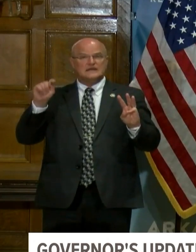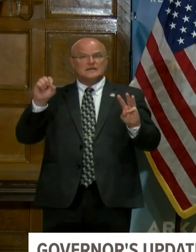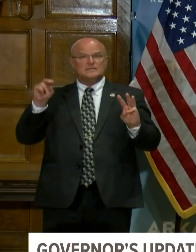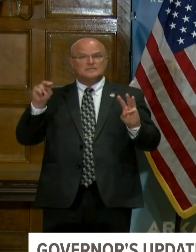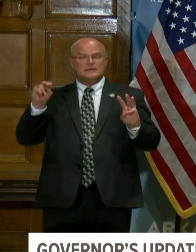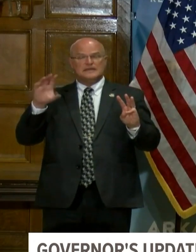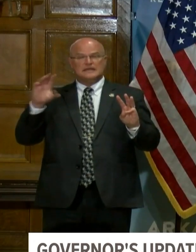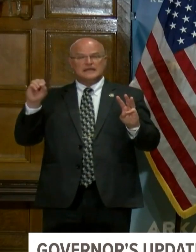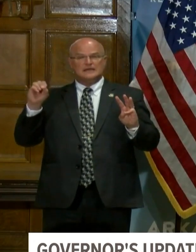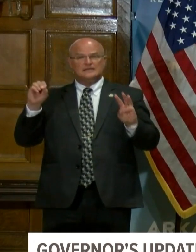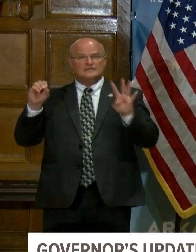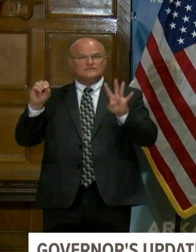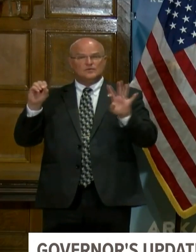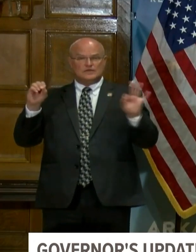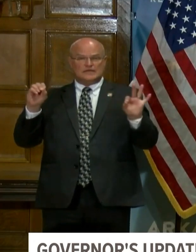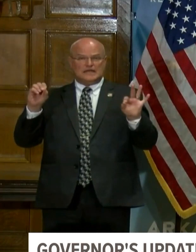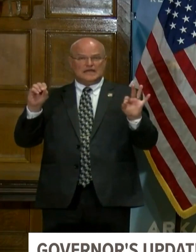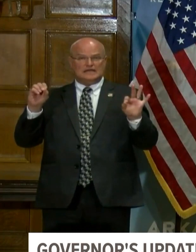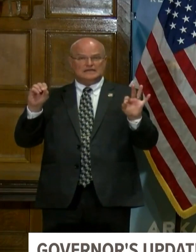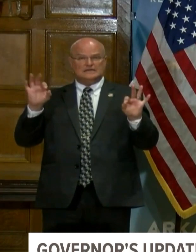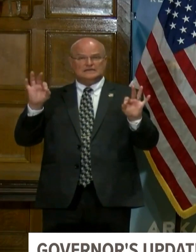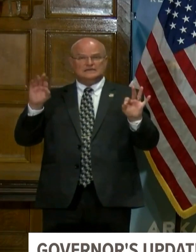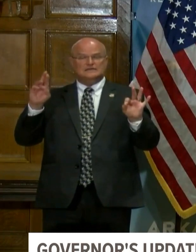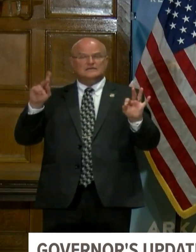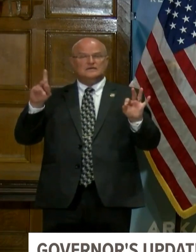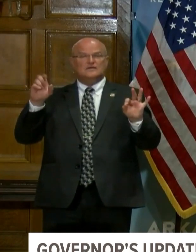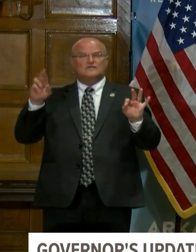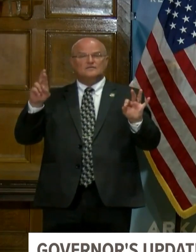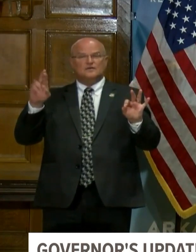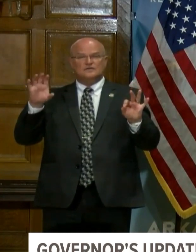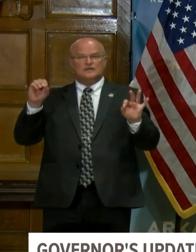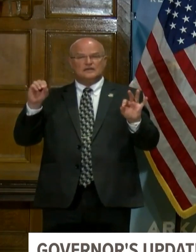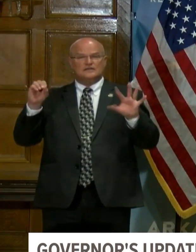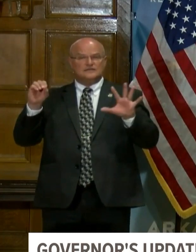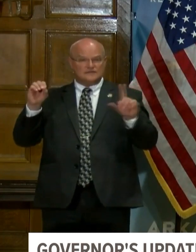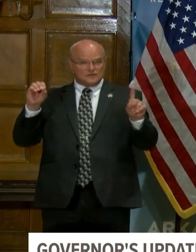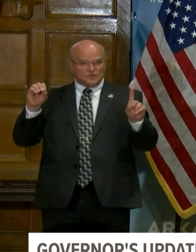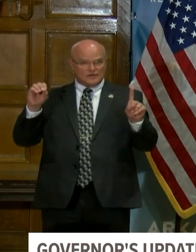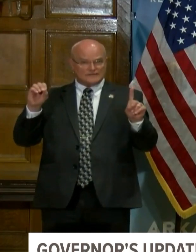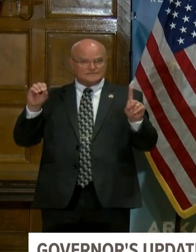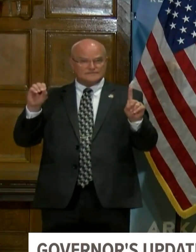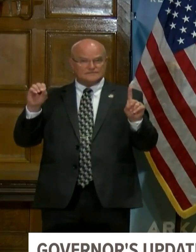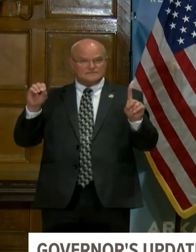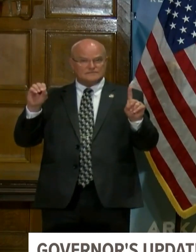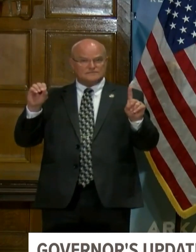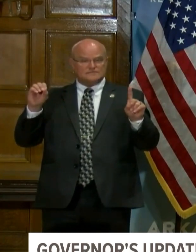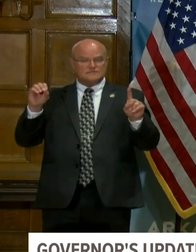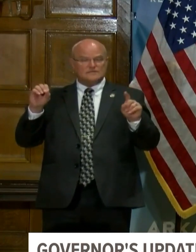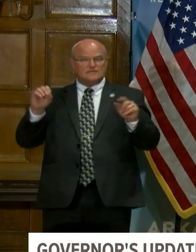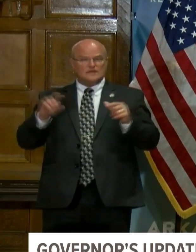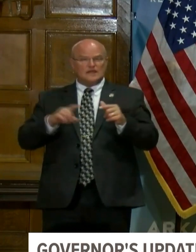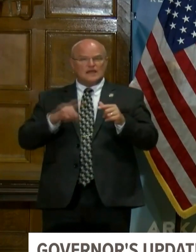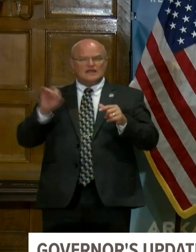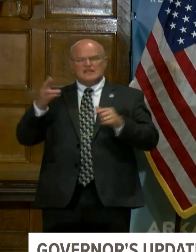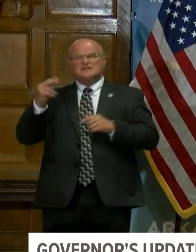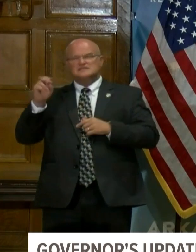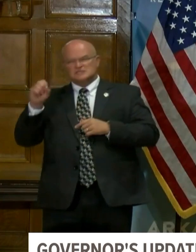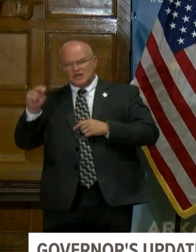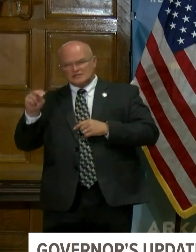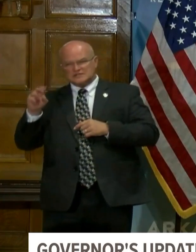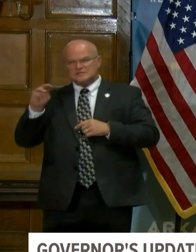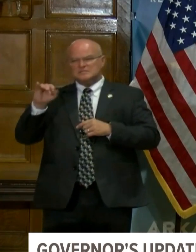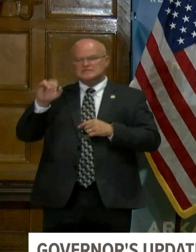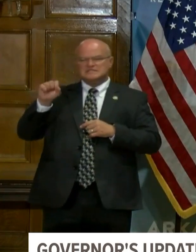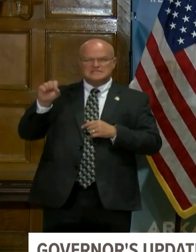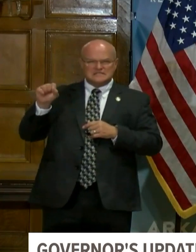with 49, and Faulkner County with 51, and then there were Johnson, Mississippi,